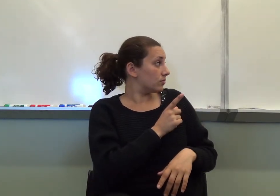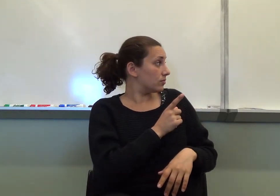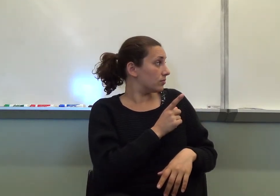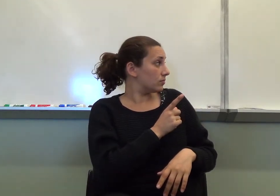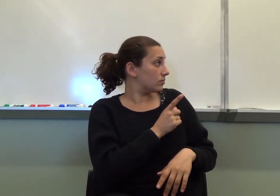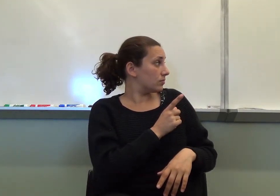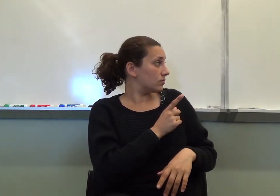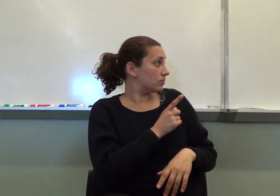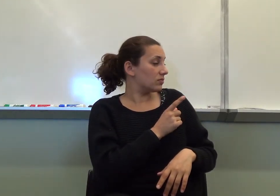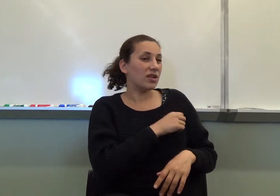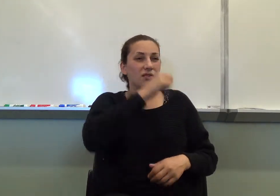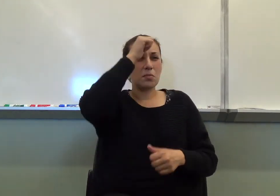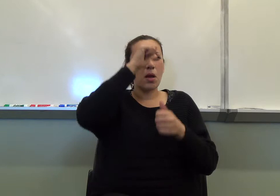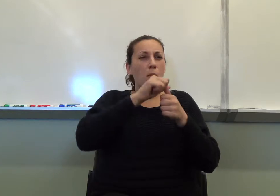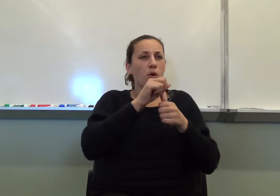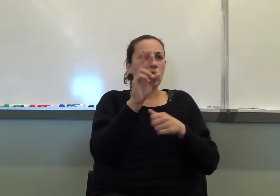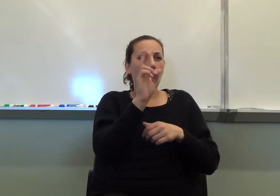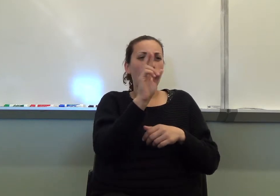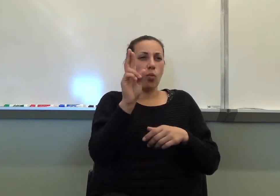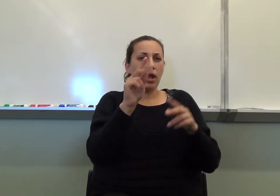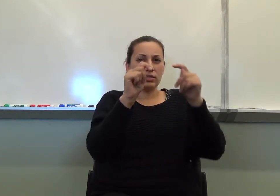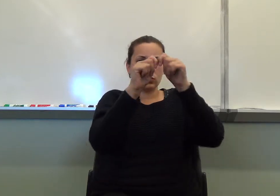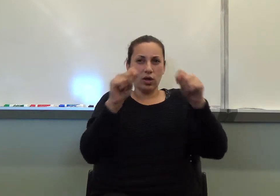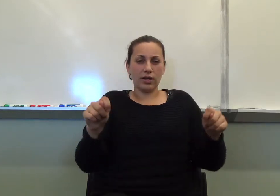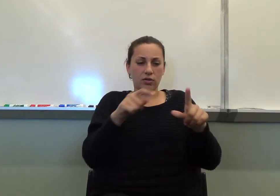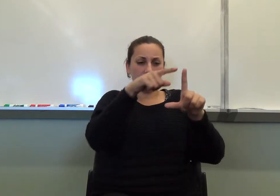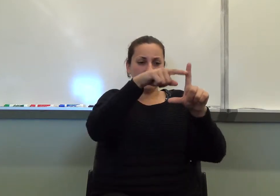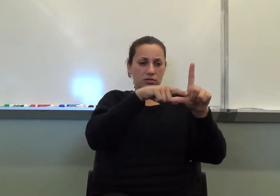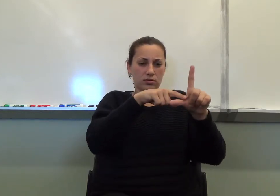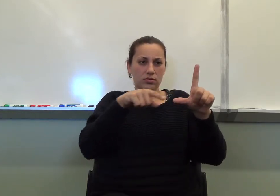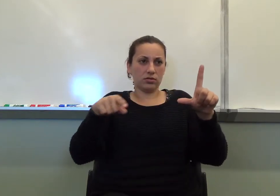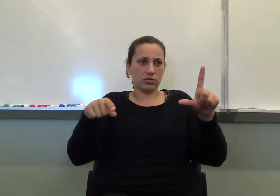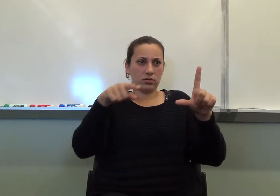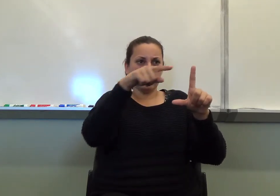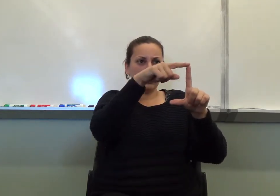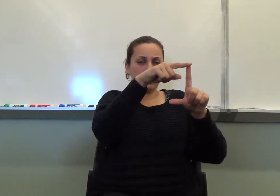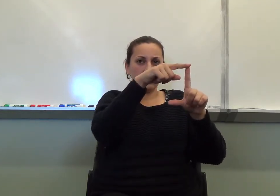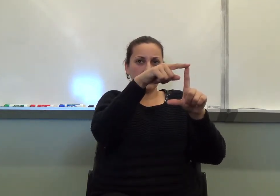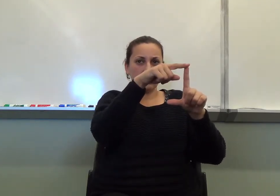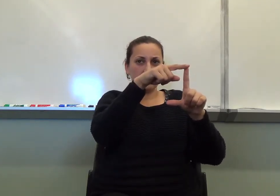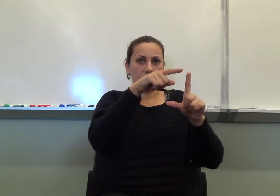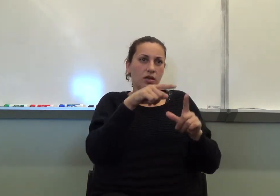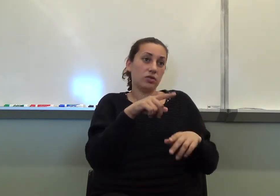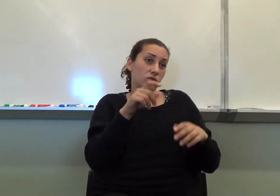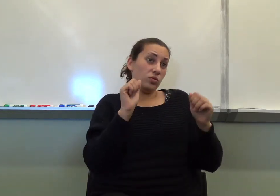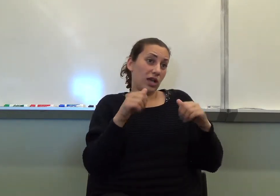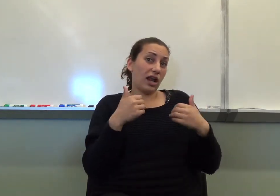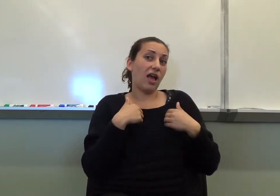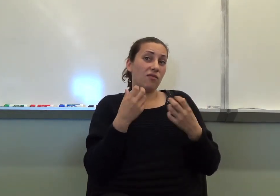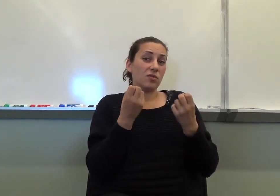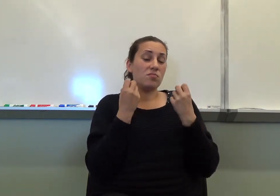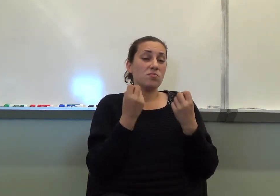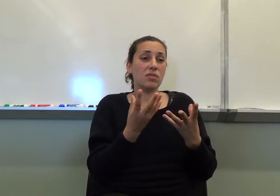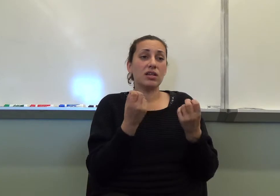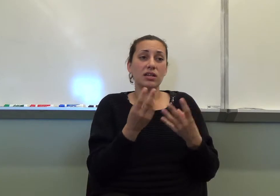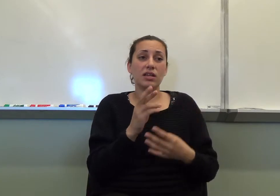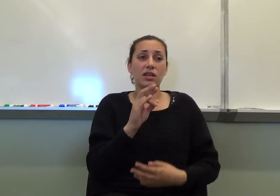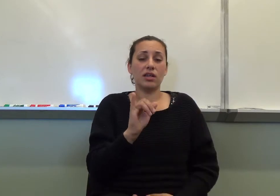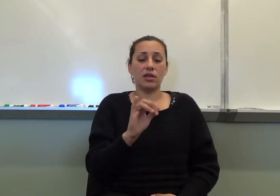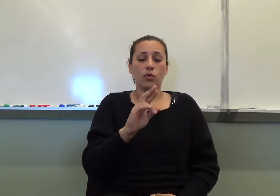triangle, it turns out that depending on the length of the legs, you could get a lot of irrational answers. And